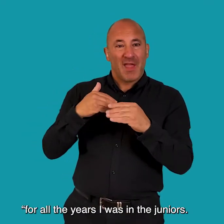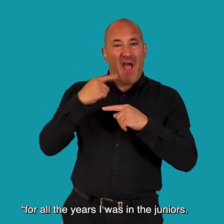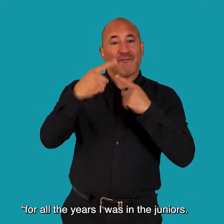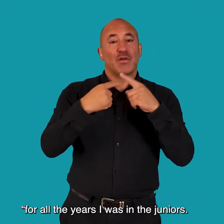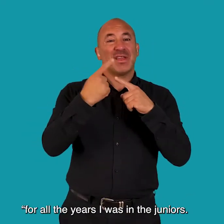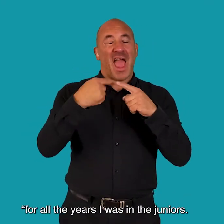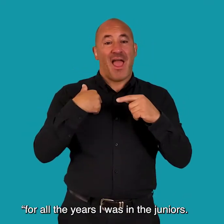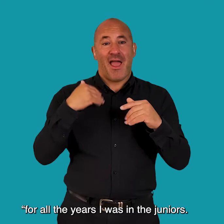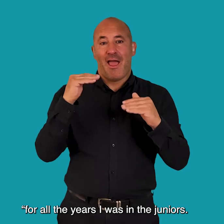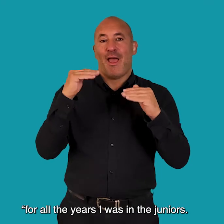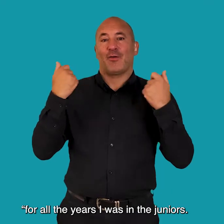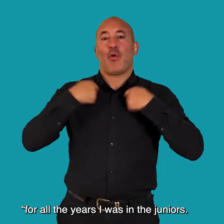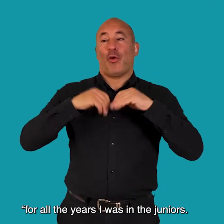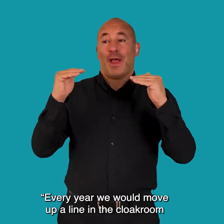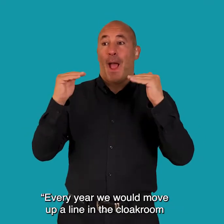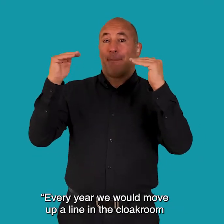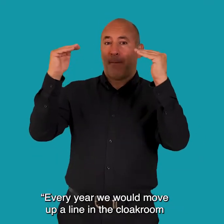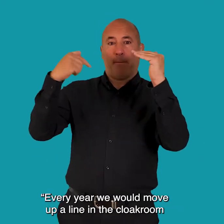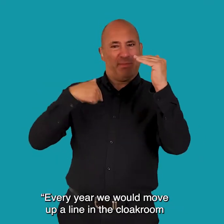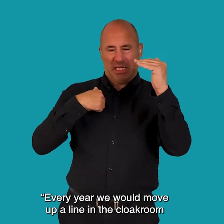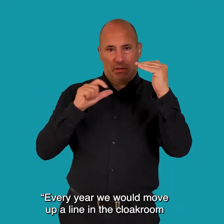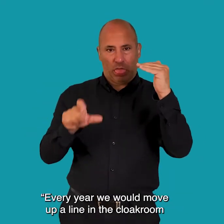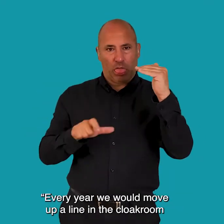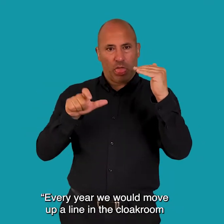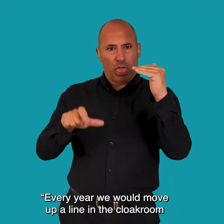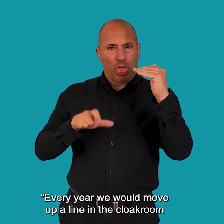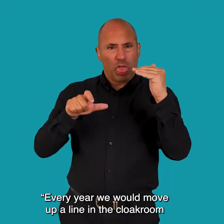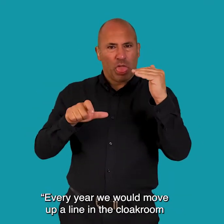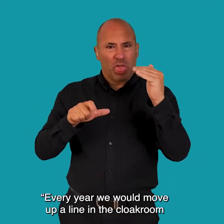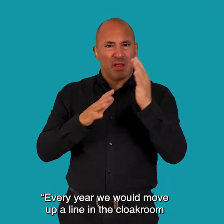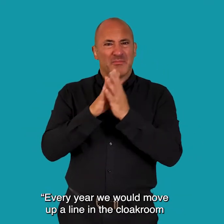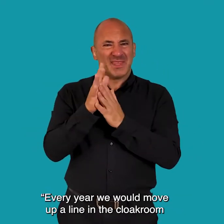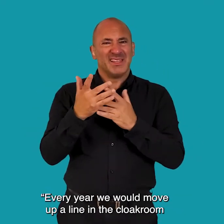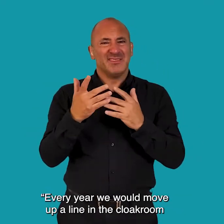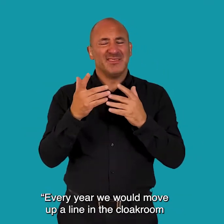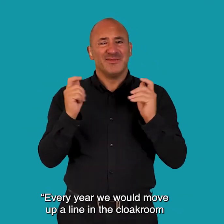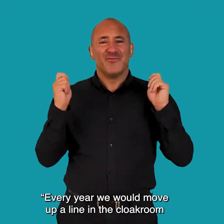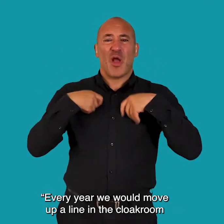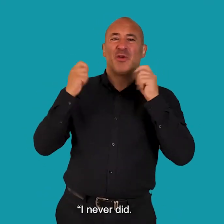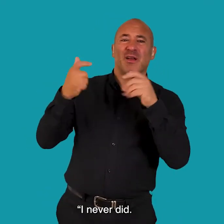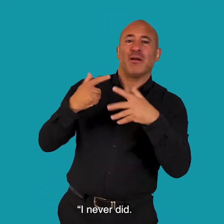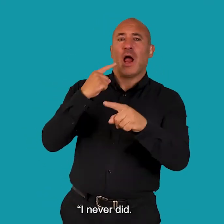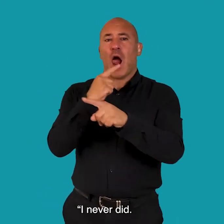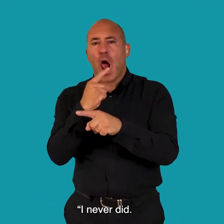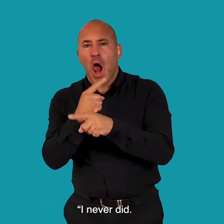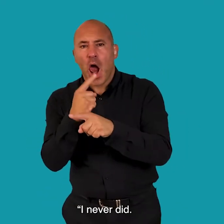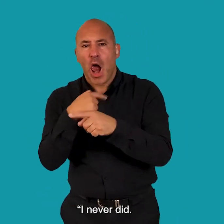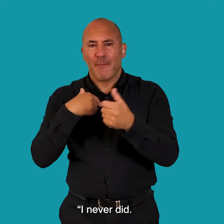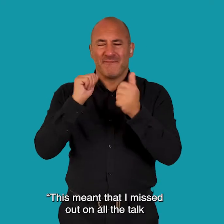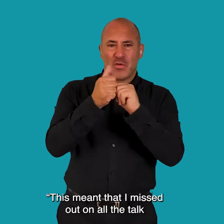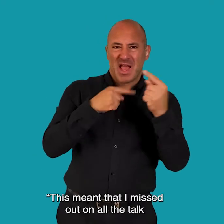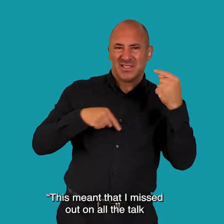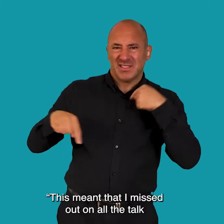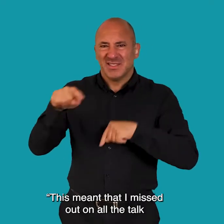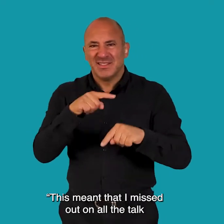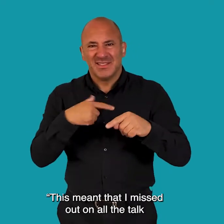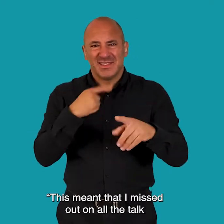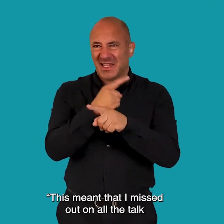the juniors. Every year, we would move up a line in the cloakroom. I never did. This meant that I missed out on